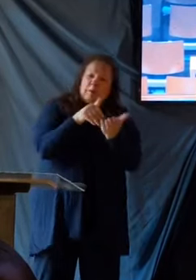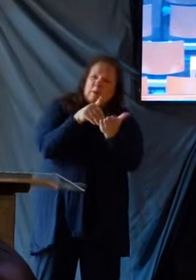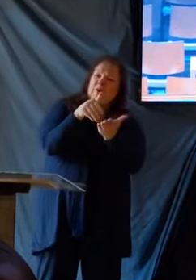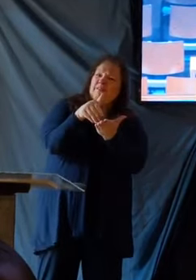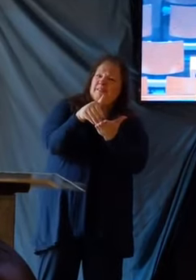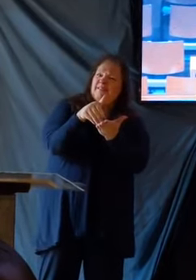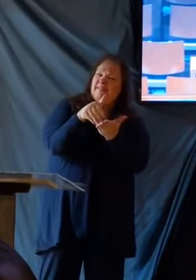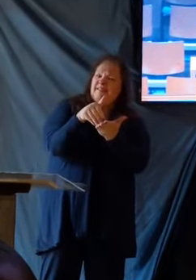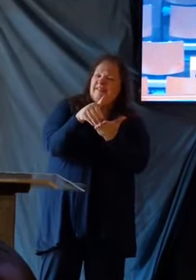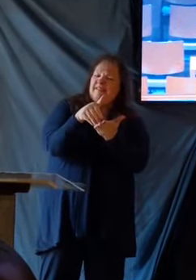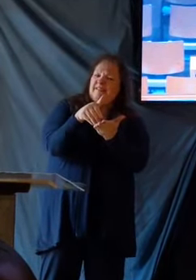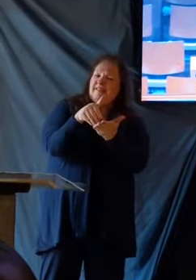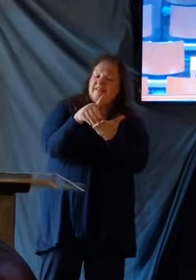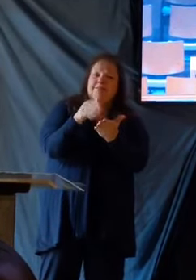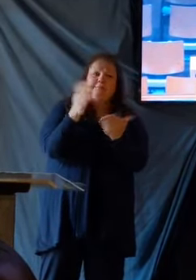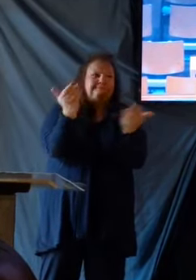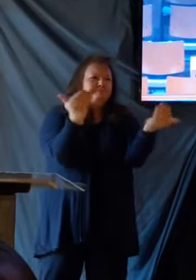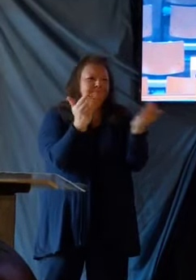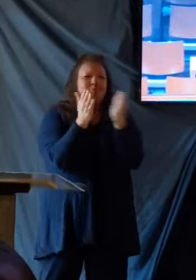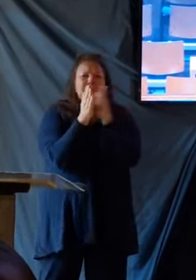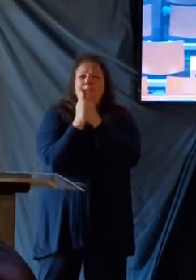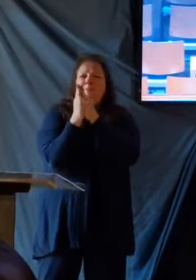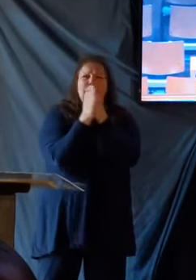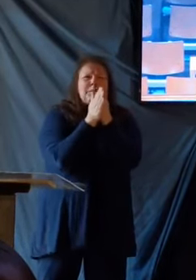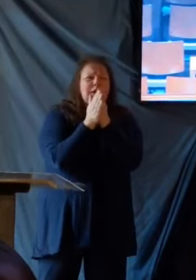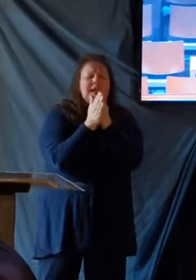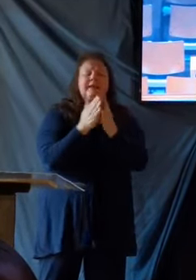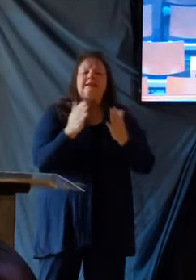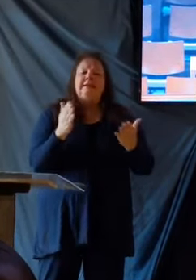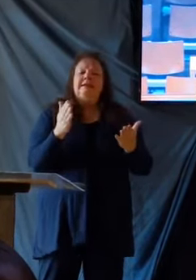We have calls to prayer and so on.